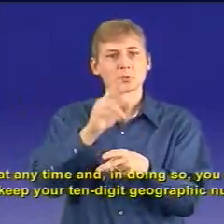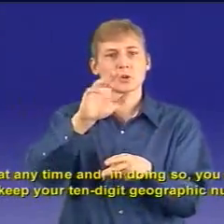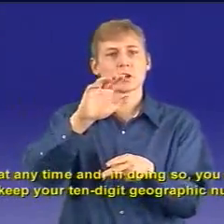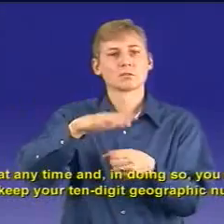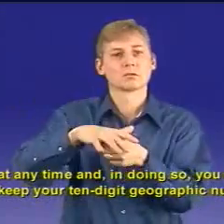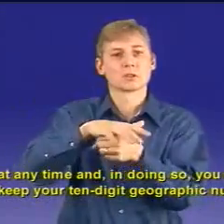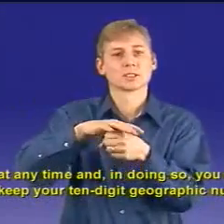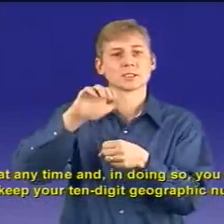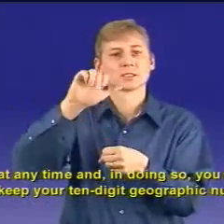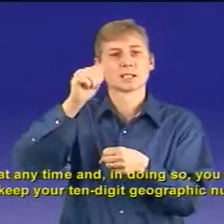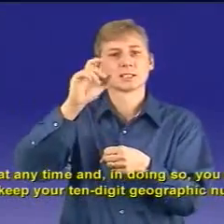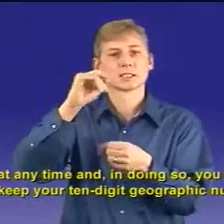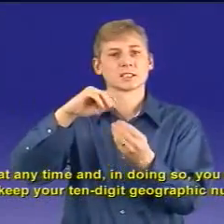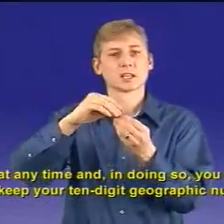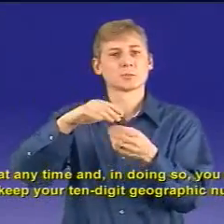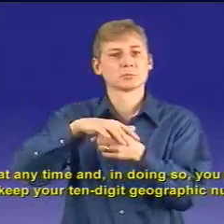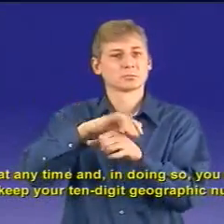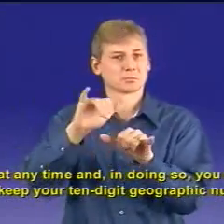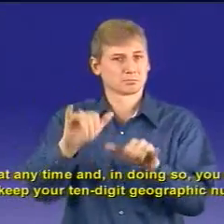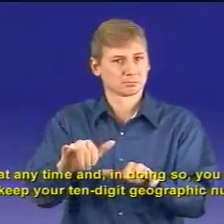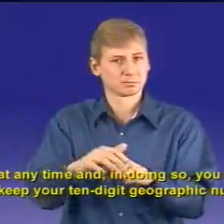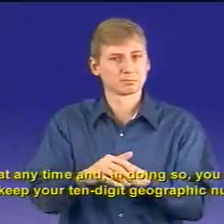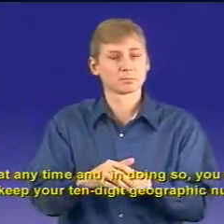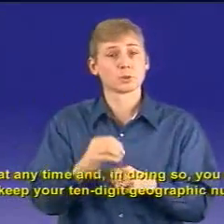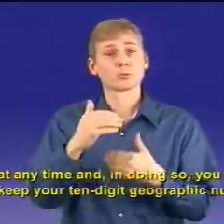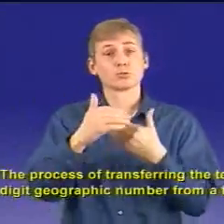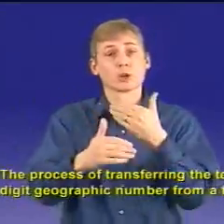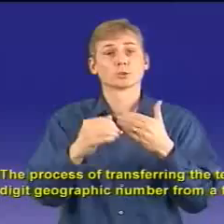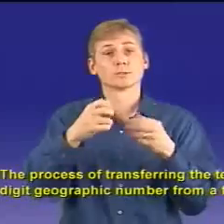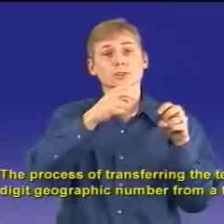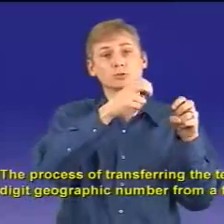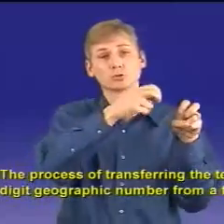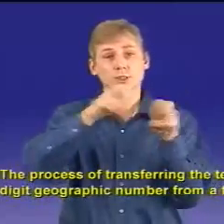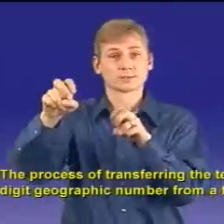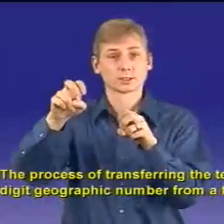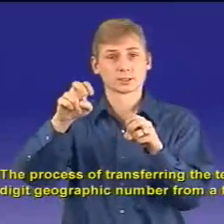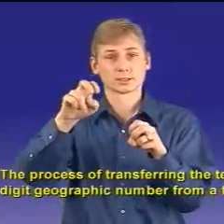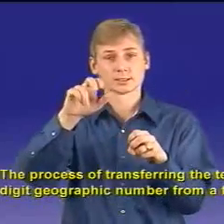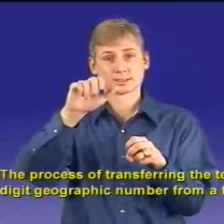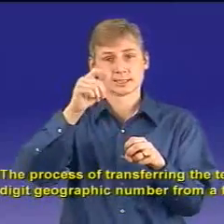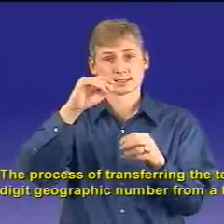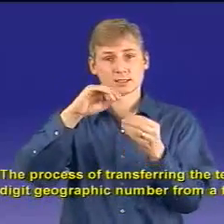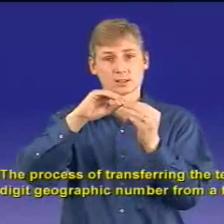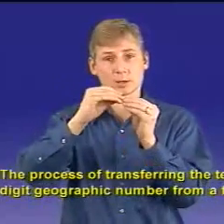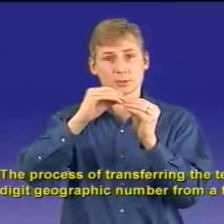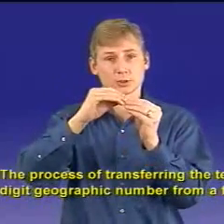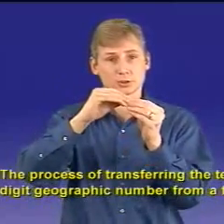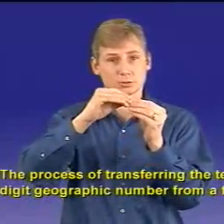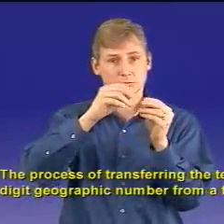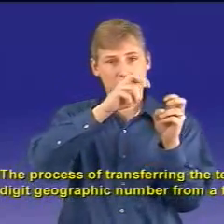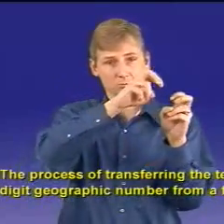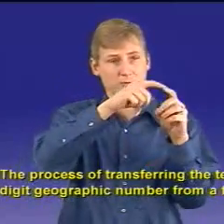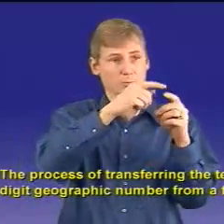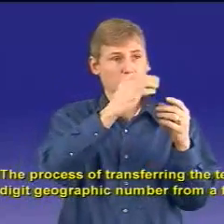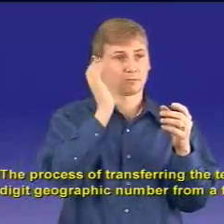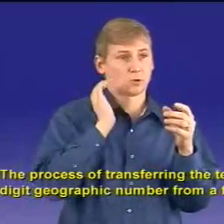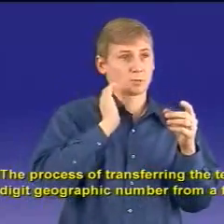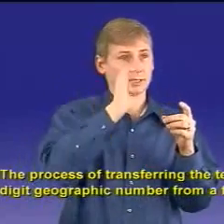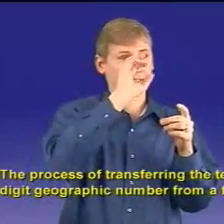in doing so, you may keep your 10-digit geographic number. The process of transferring the 10-digit geographic number